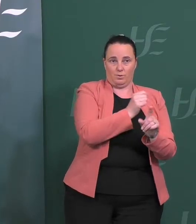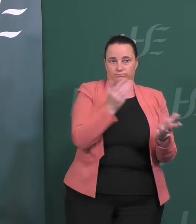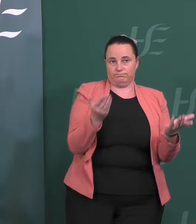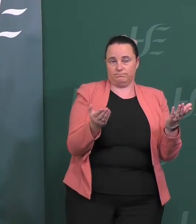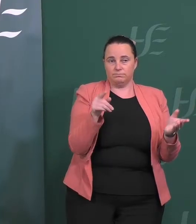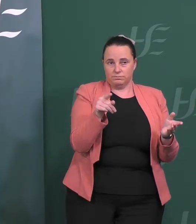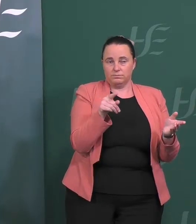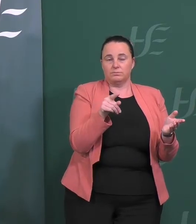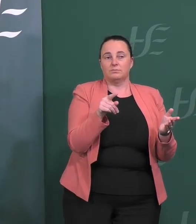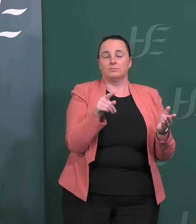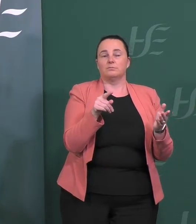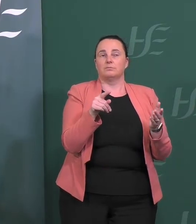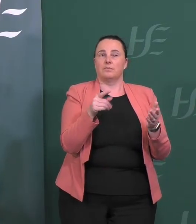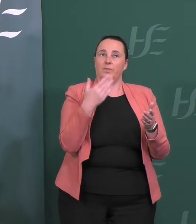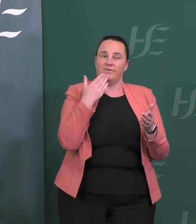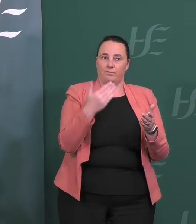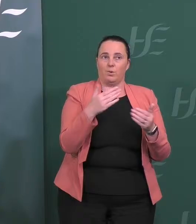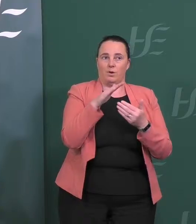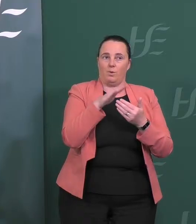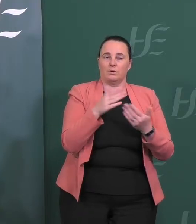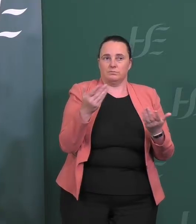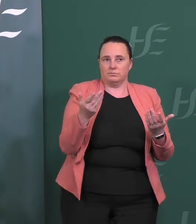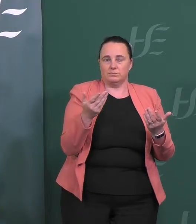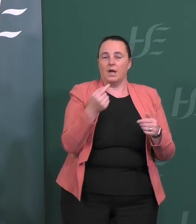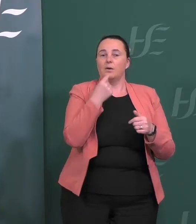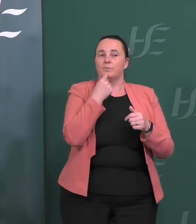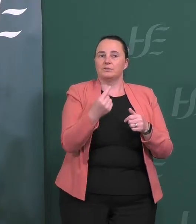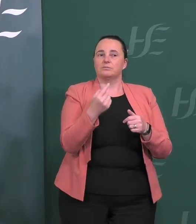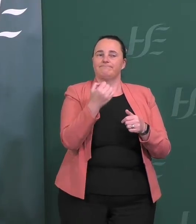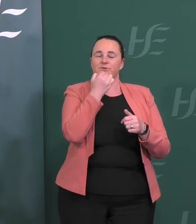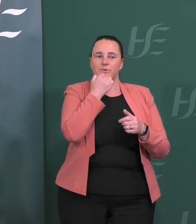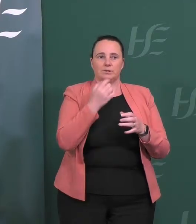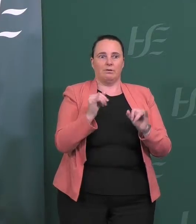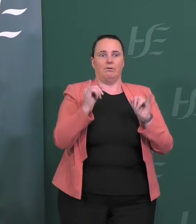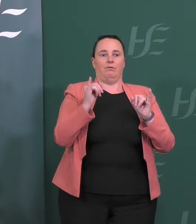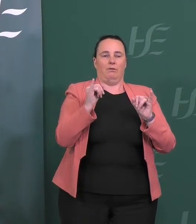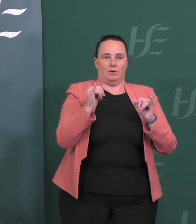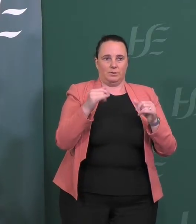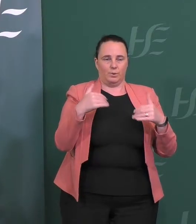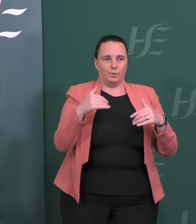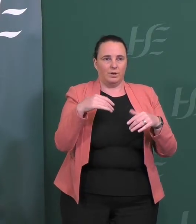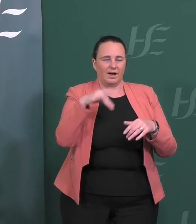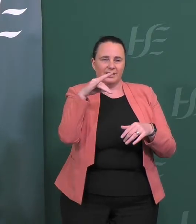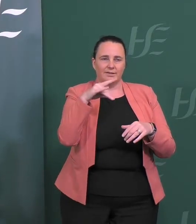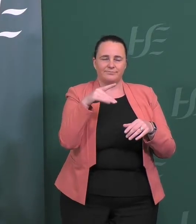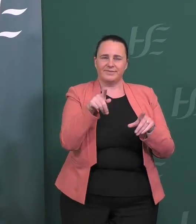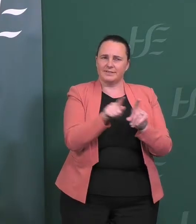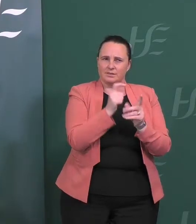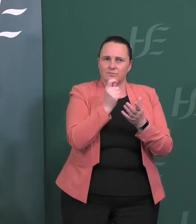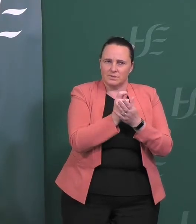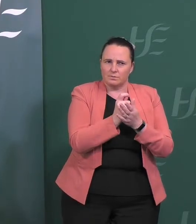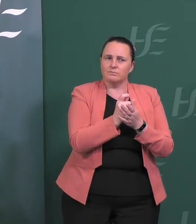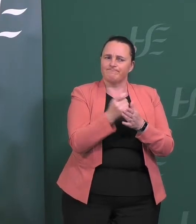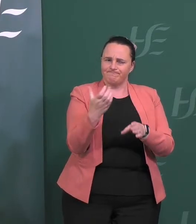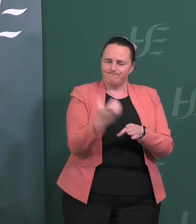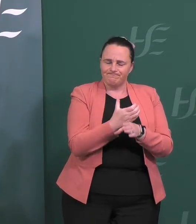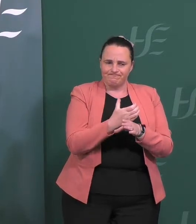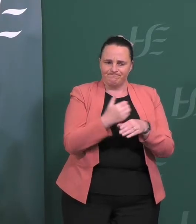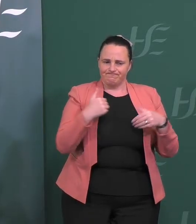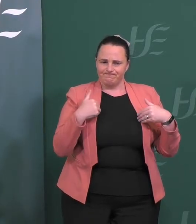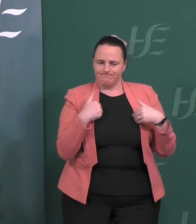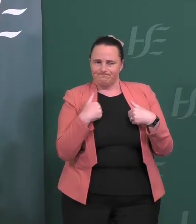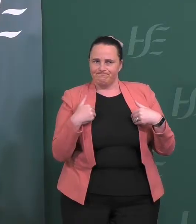thankfully off a lower base. So while the figures aren't alarming in themselves, they are a cause of continued concern for